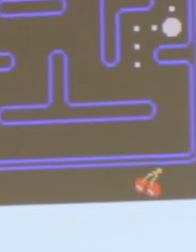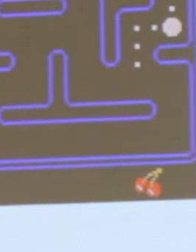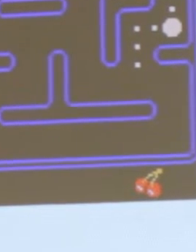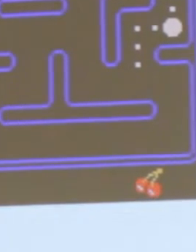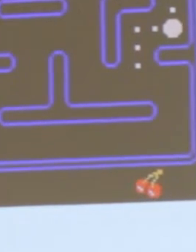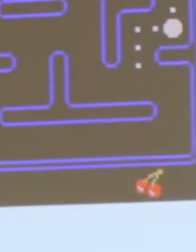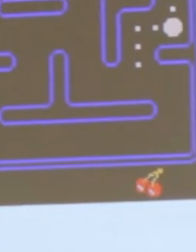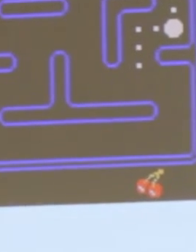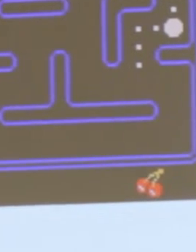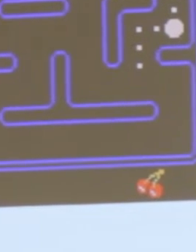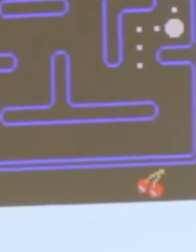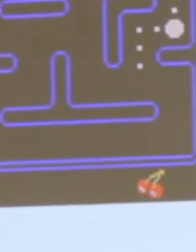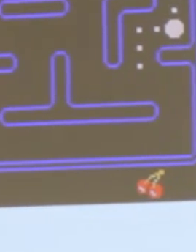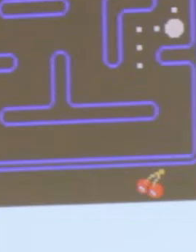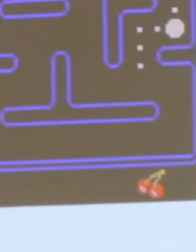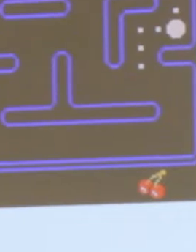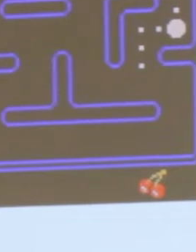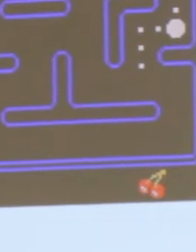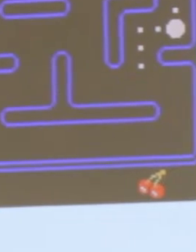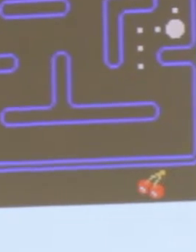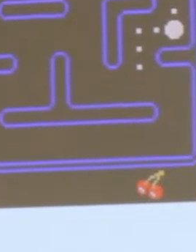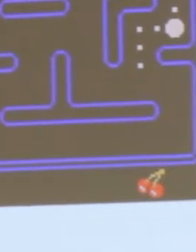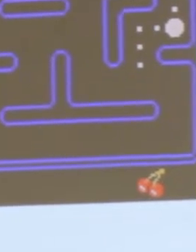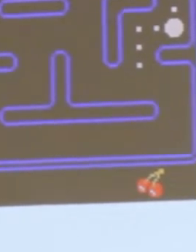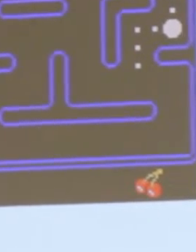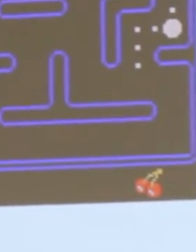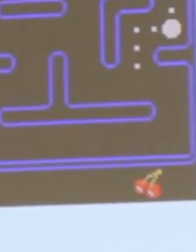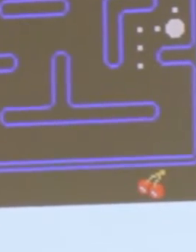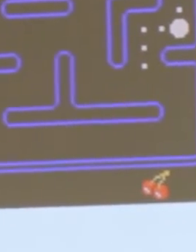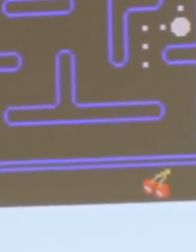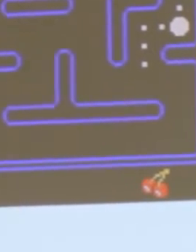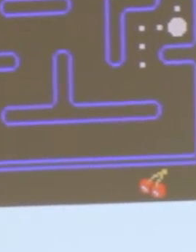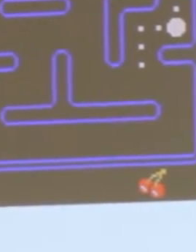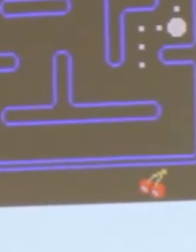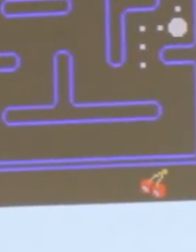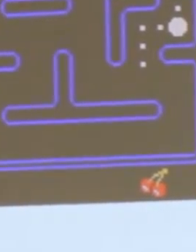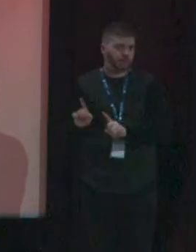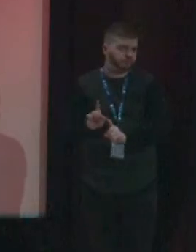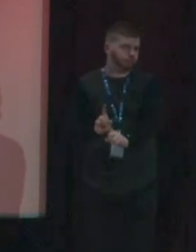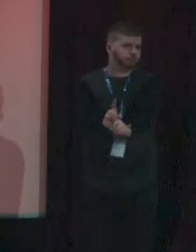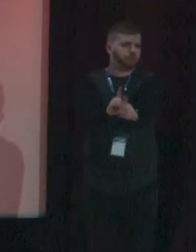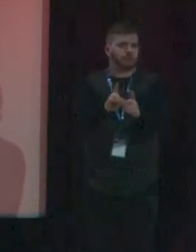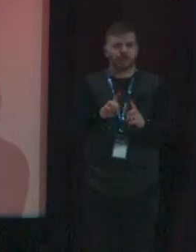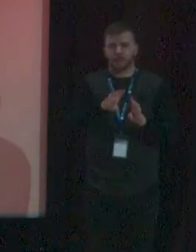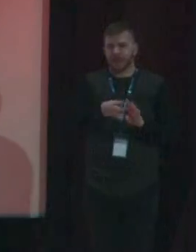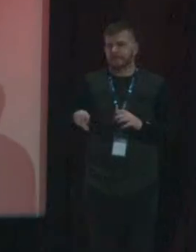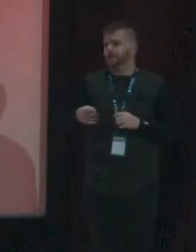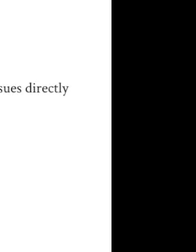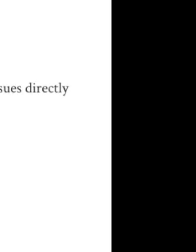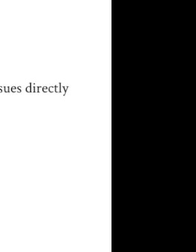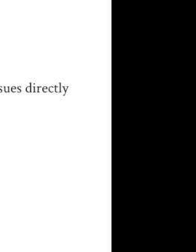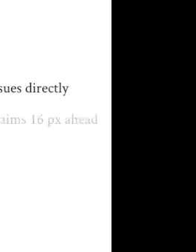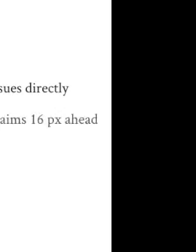we call him in English, pursues Pac-Man directly. He is always up Pac-Man's arse, chasing him round the map, right? And